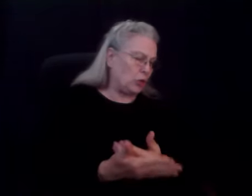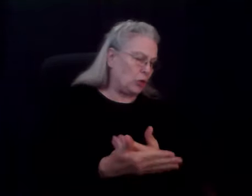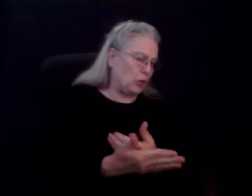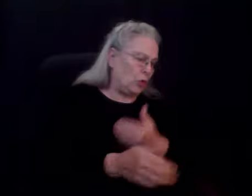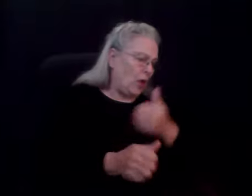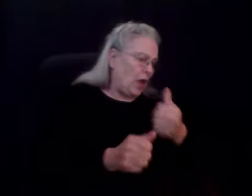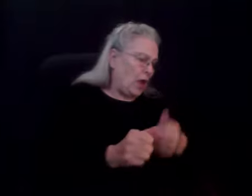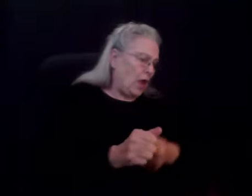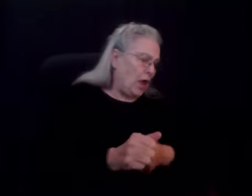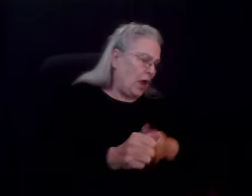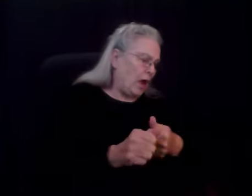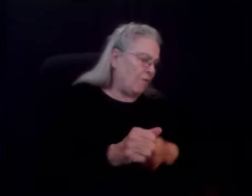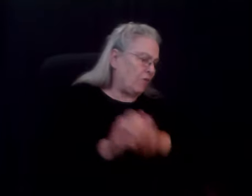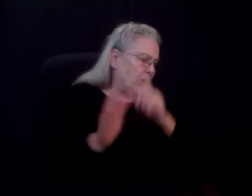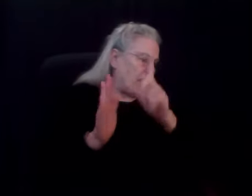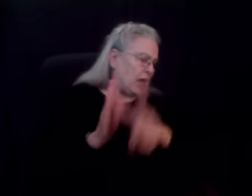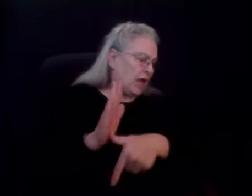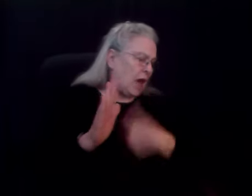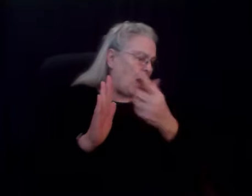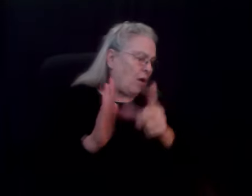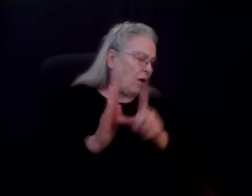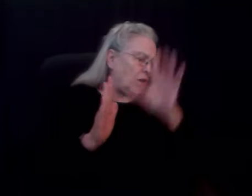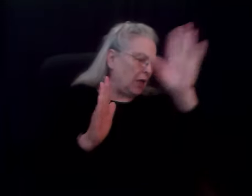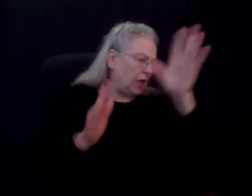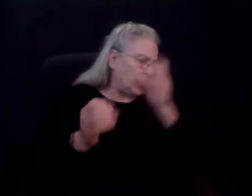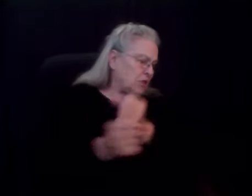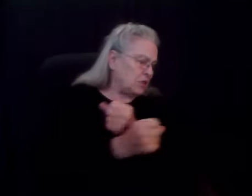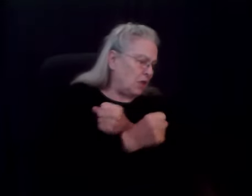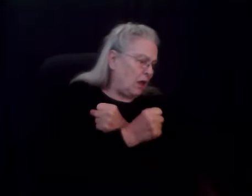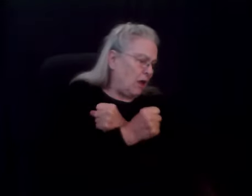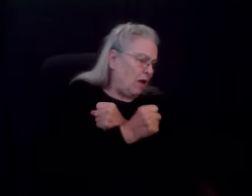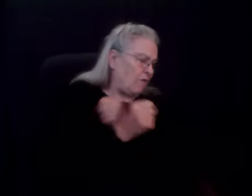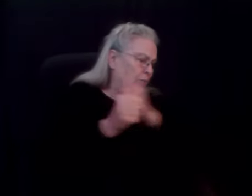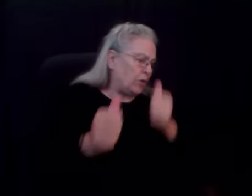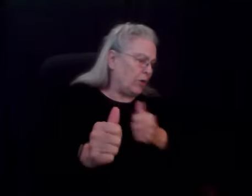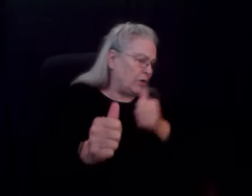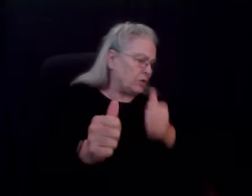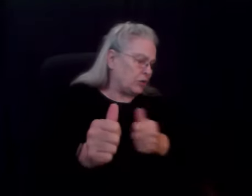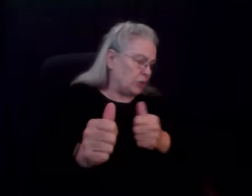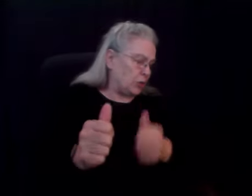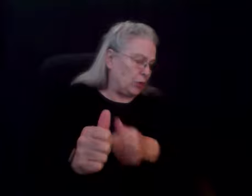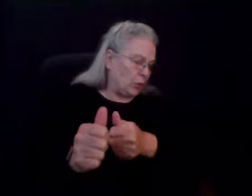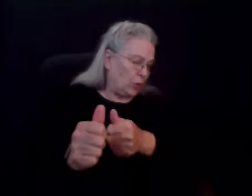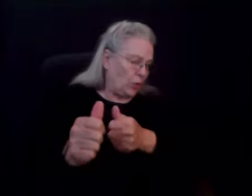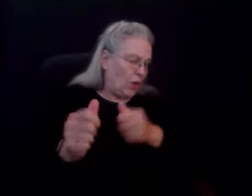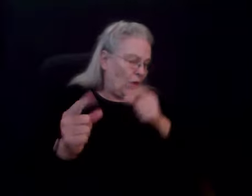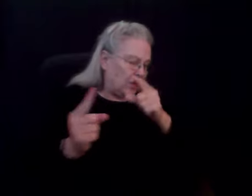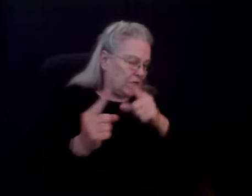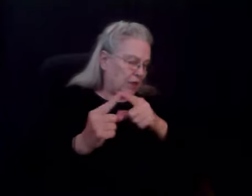new. Every hour His love pursue, till